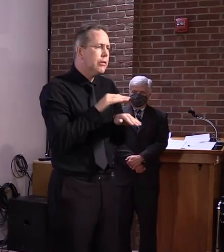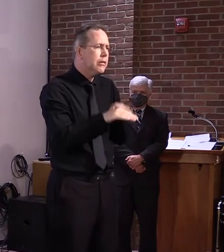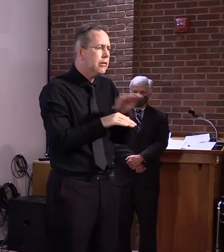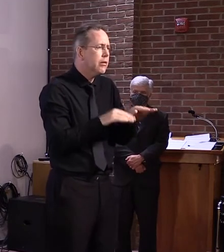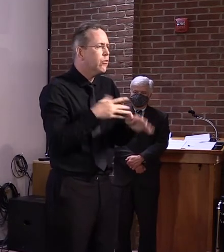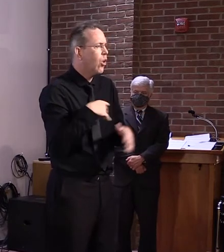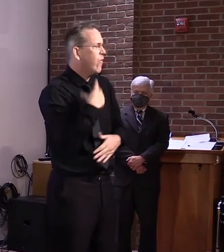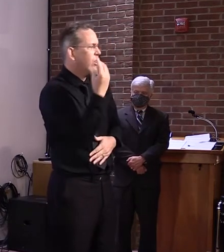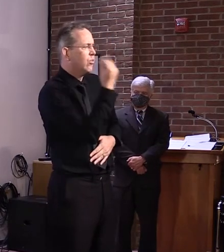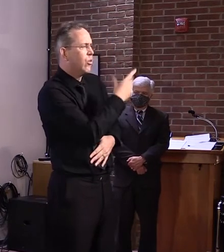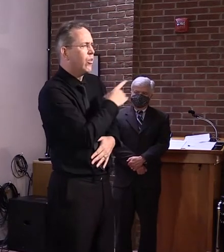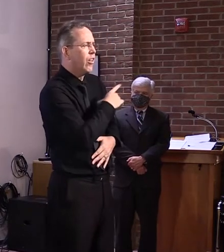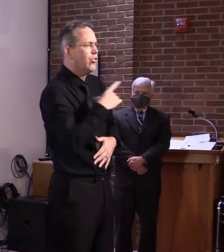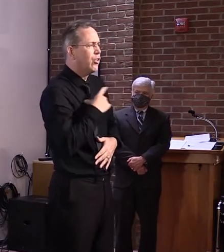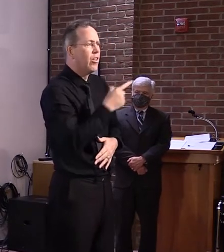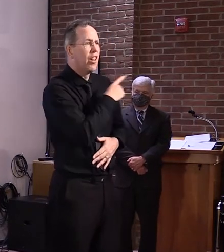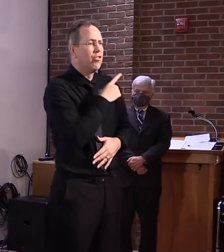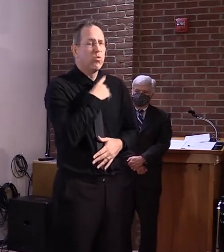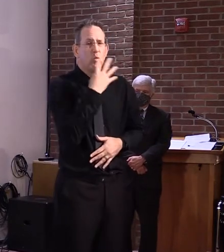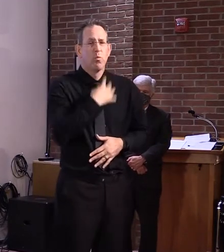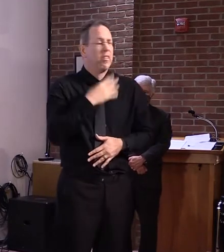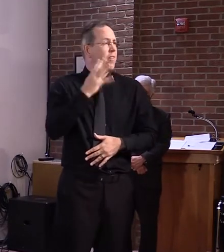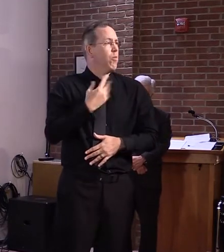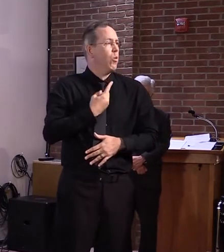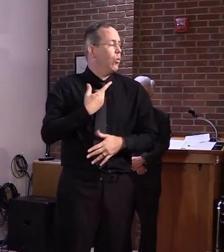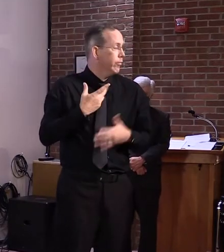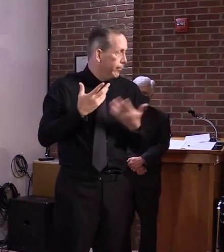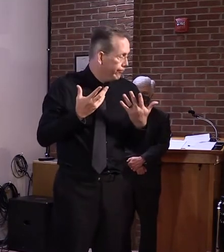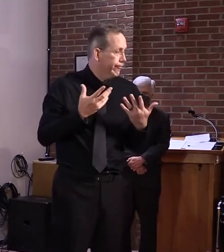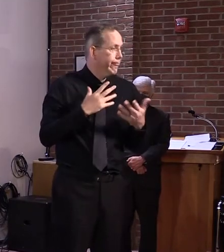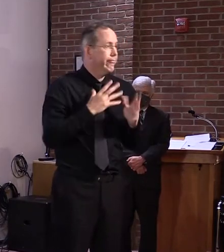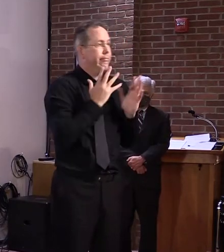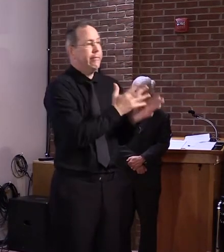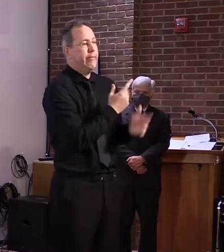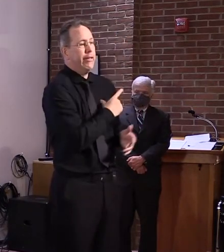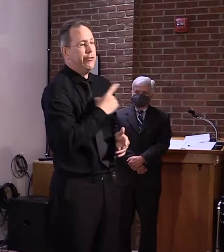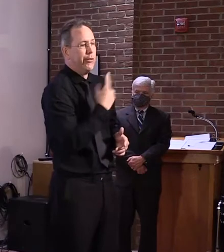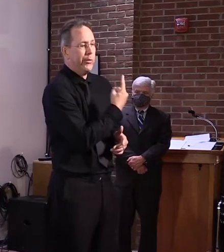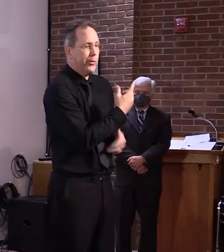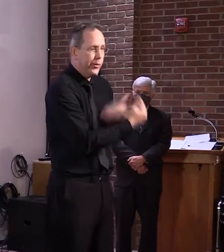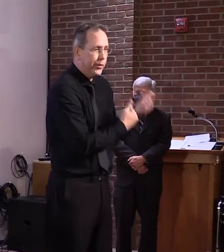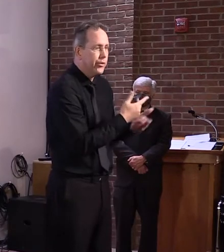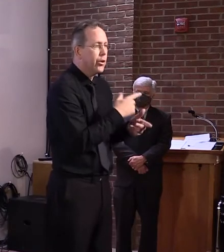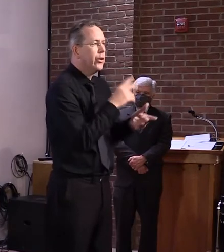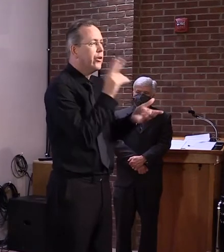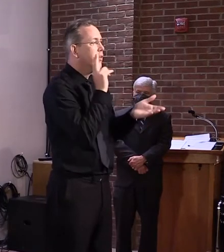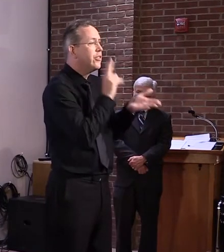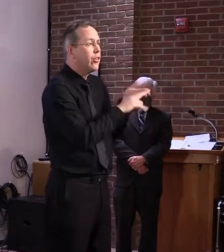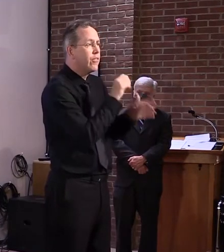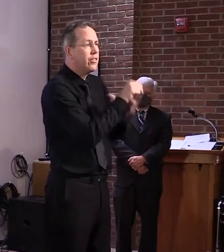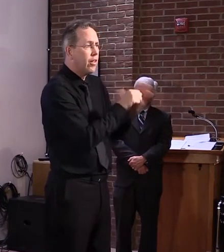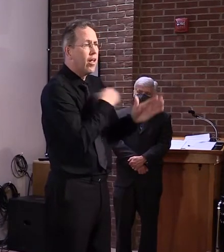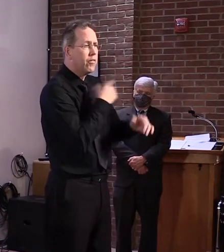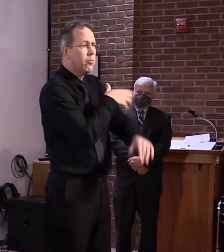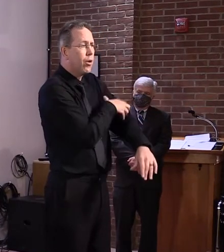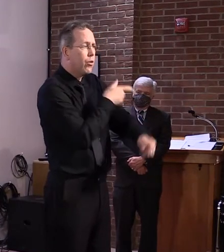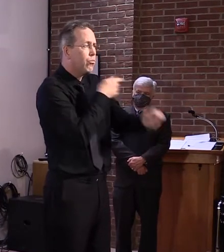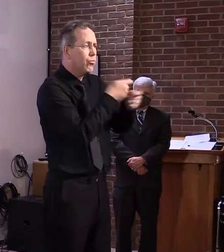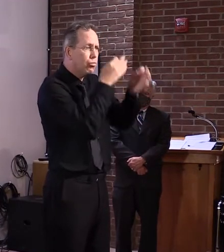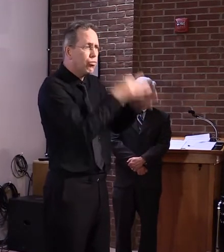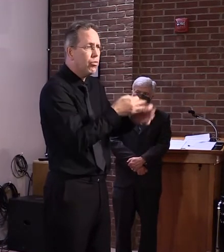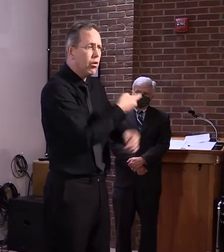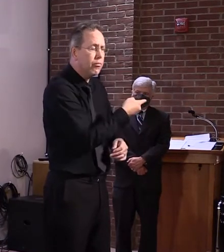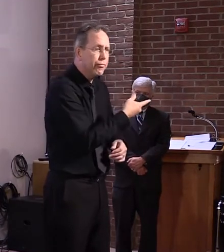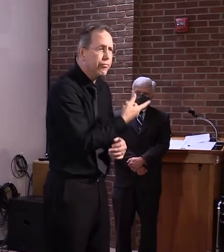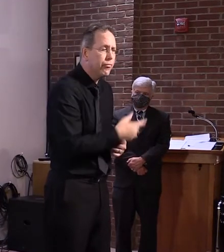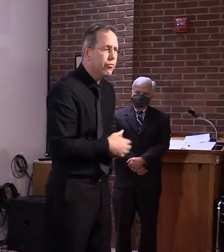of the equation. It can be done by the Secretary of State. And here we are at this point. And I've said that I'm not going to stand in